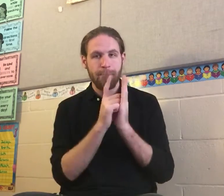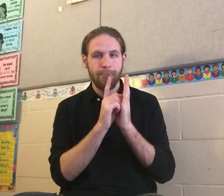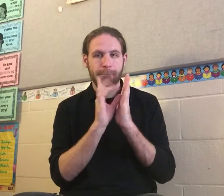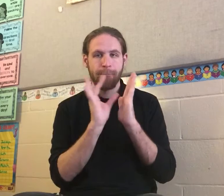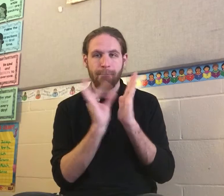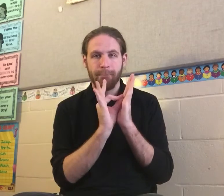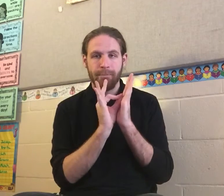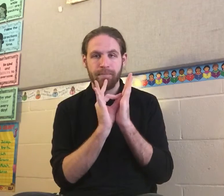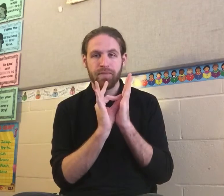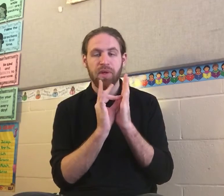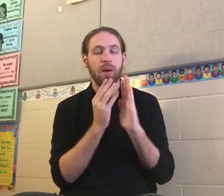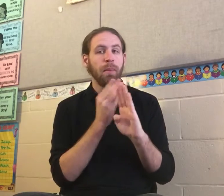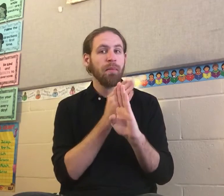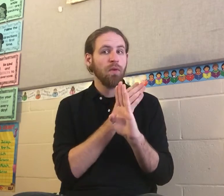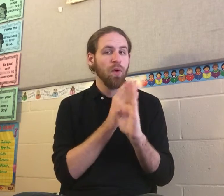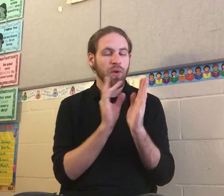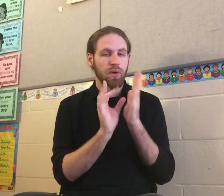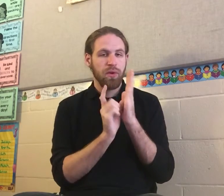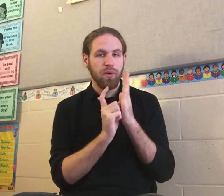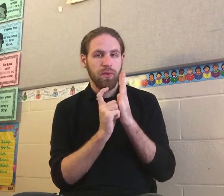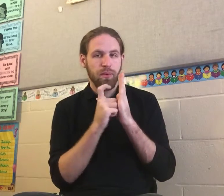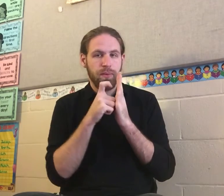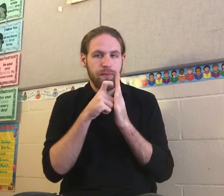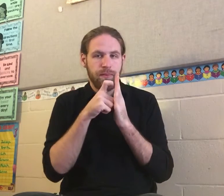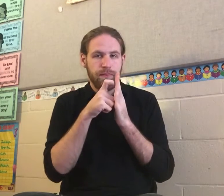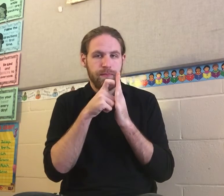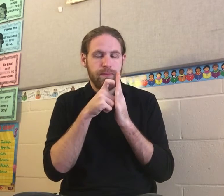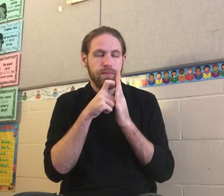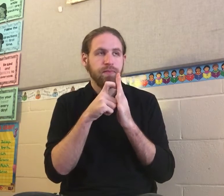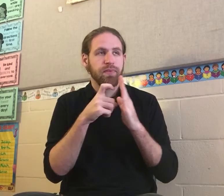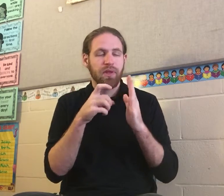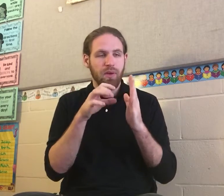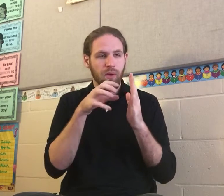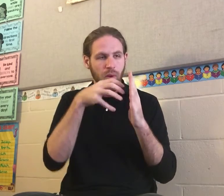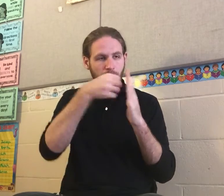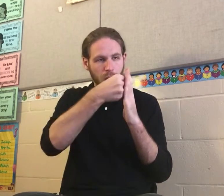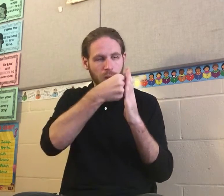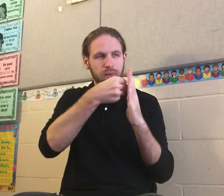their bodies up into a loop to hold on with their hind legs, or prolegs.